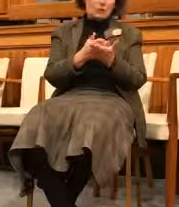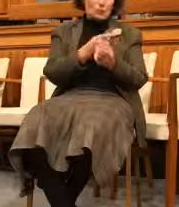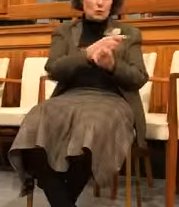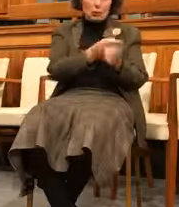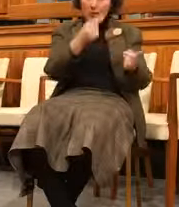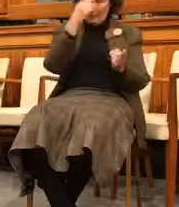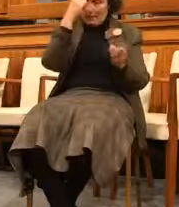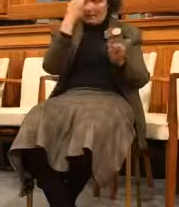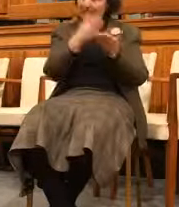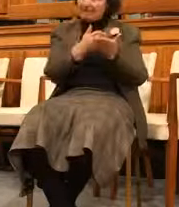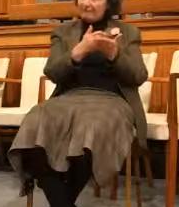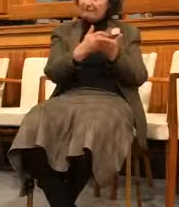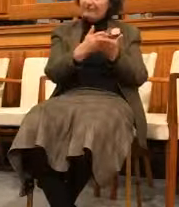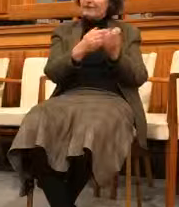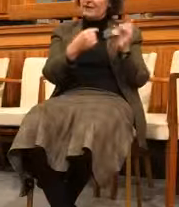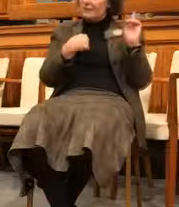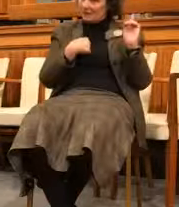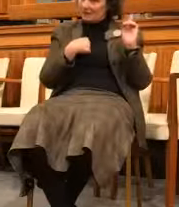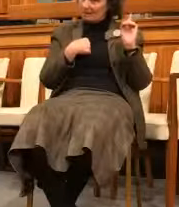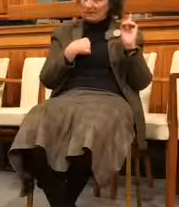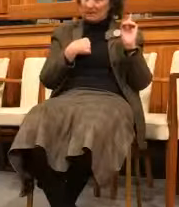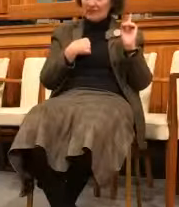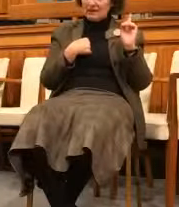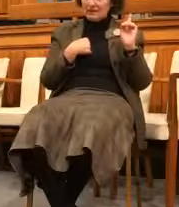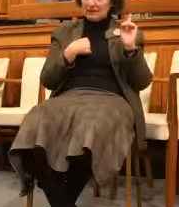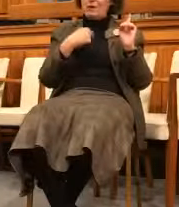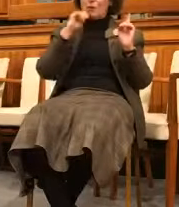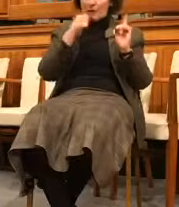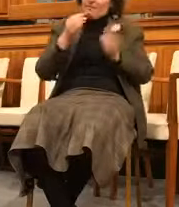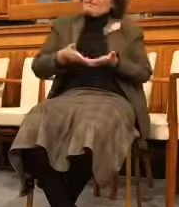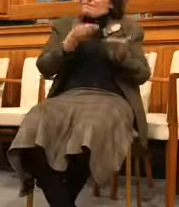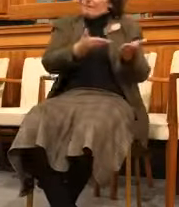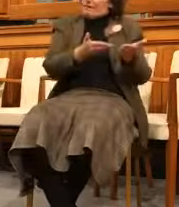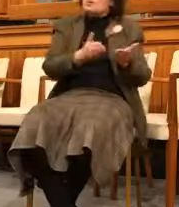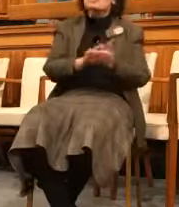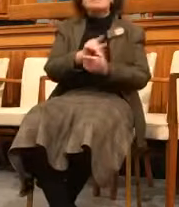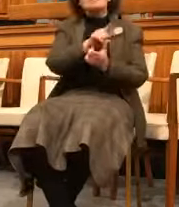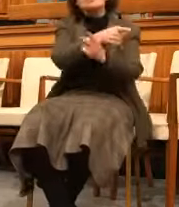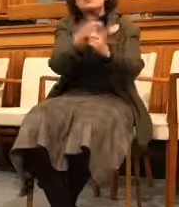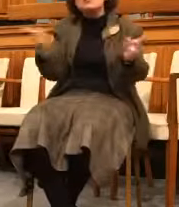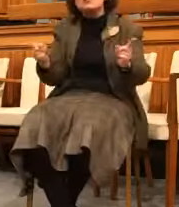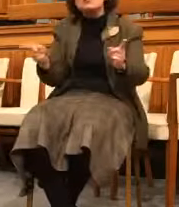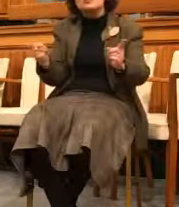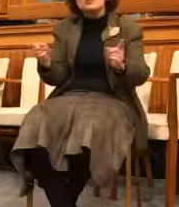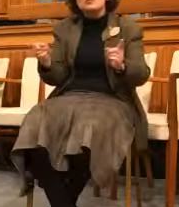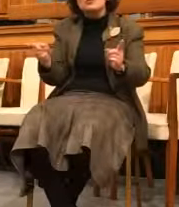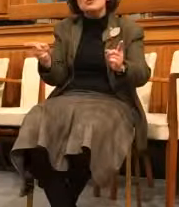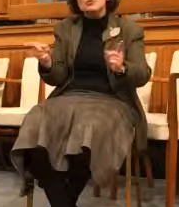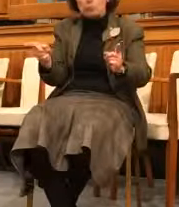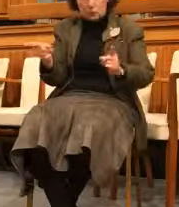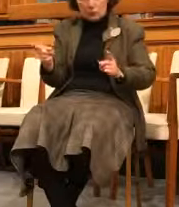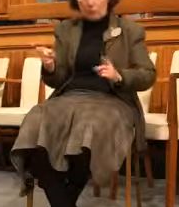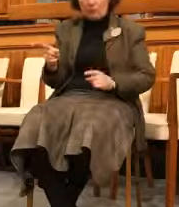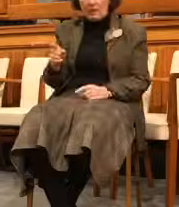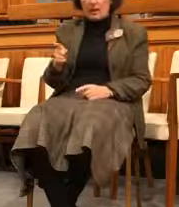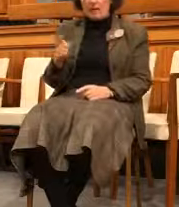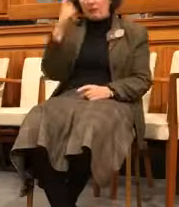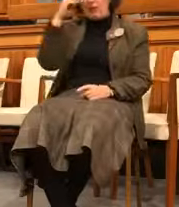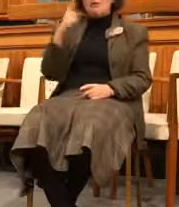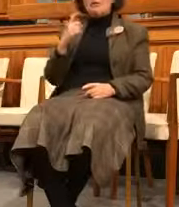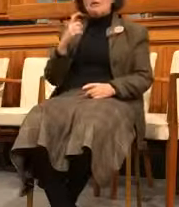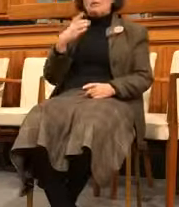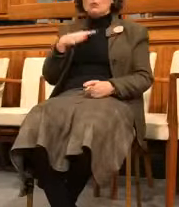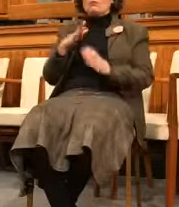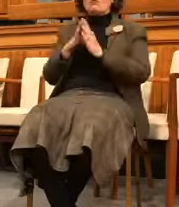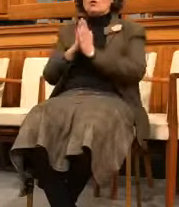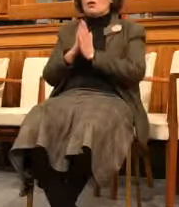an authority. So when you bow your head in prayer, you go home, find a quiet